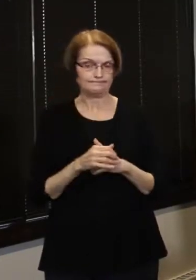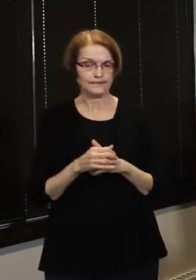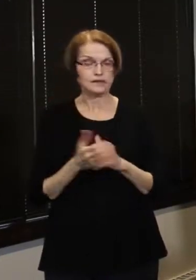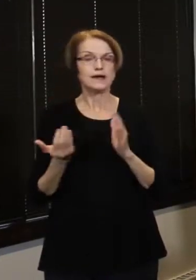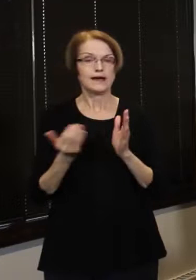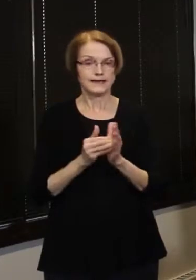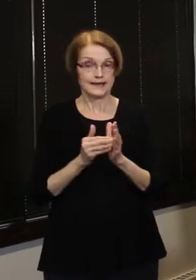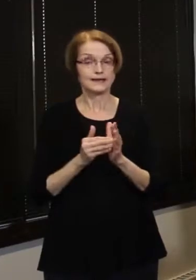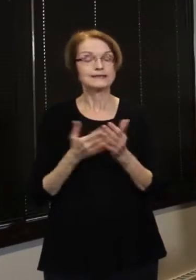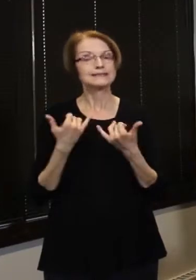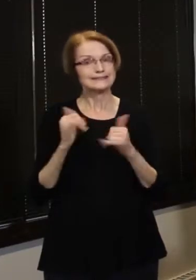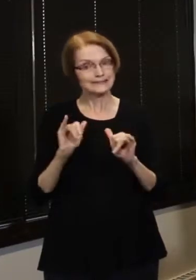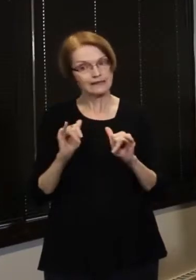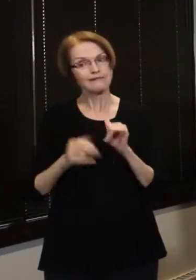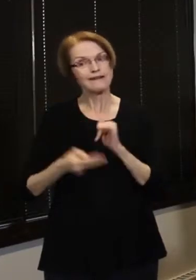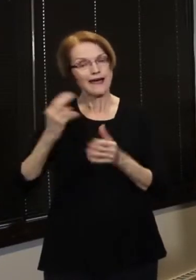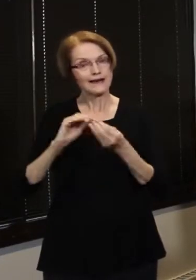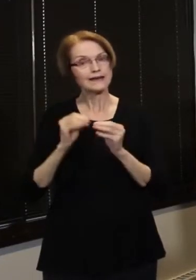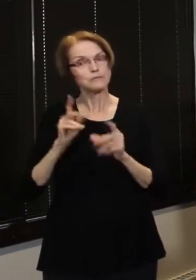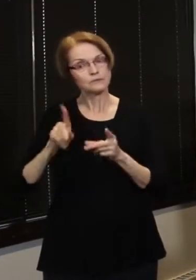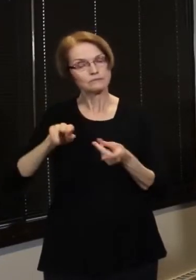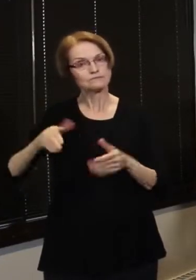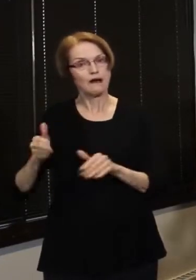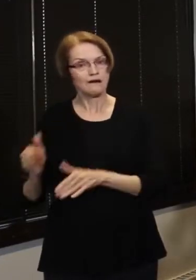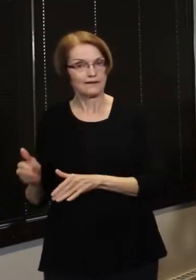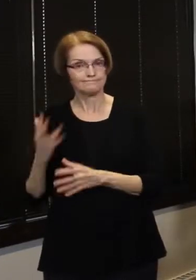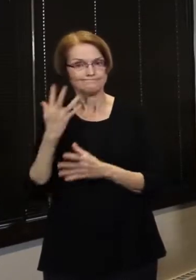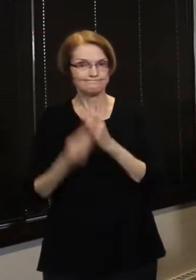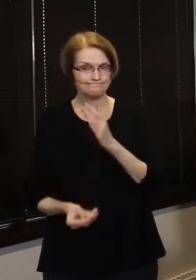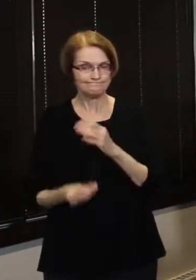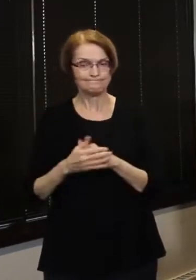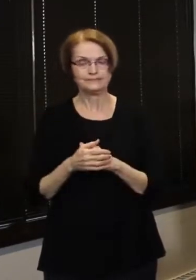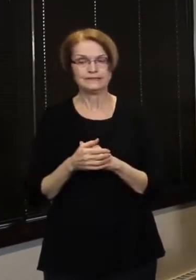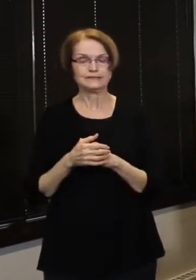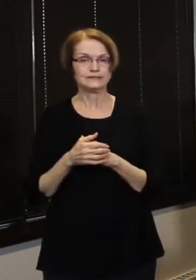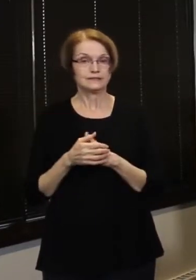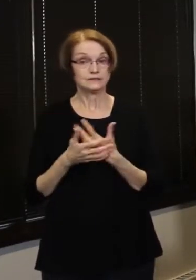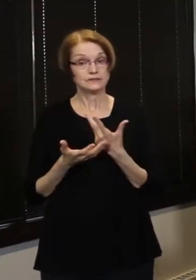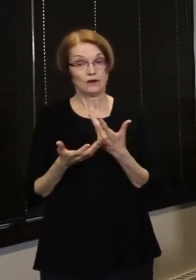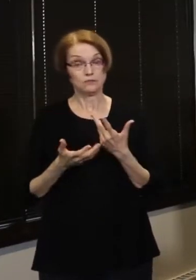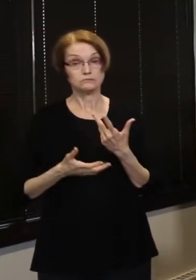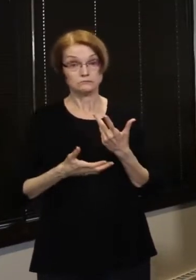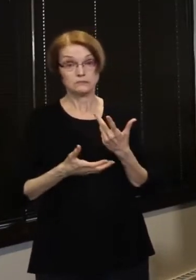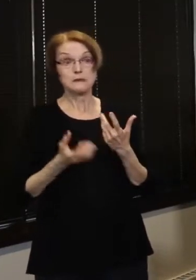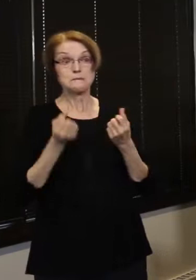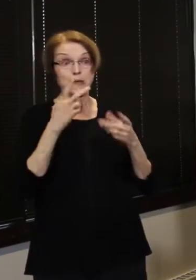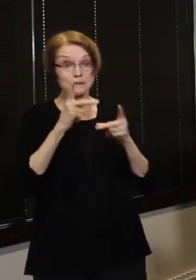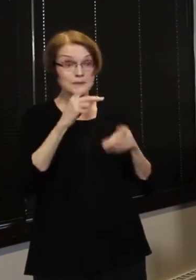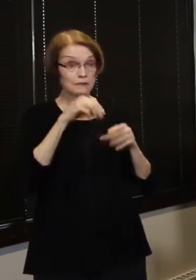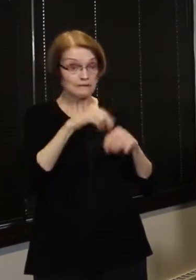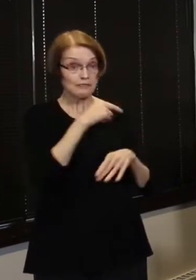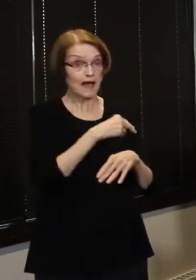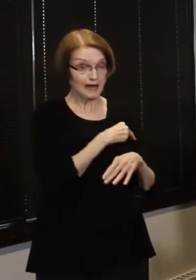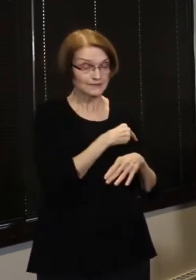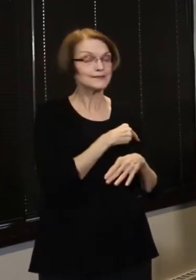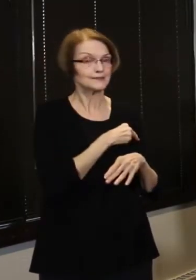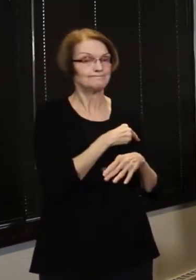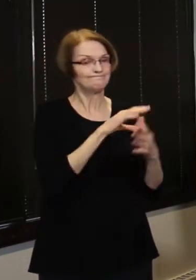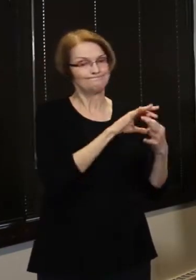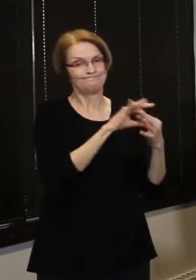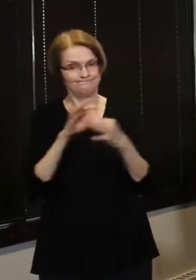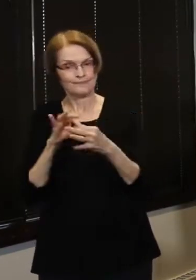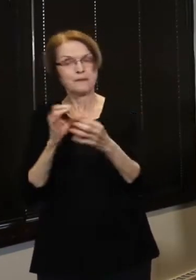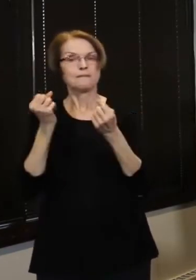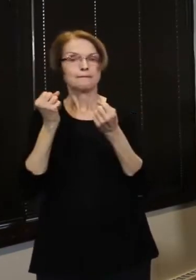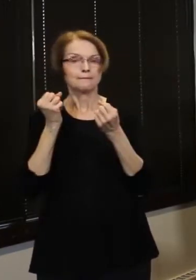again, still a significantly high number of deaths that are occurring. And anytime that we have high numbers of hospitalizations, high numbers